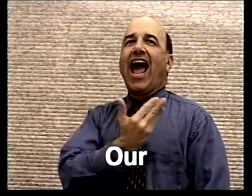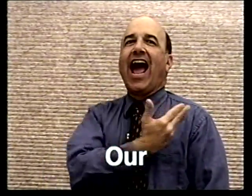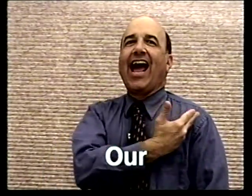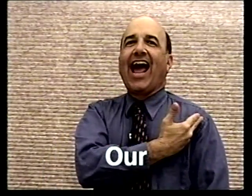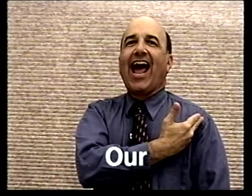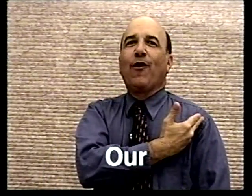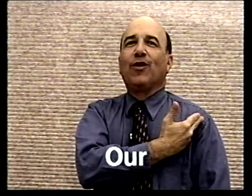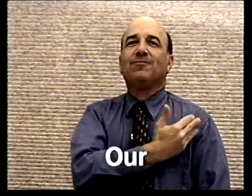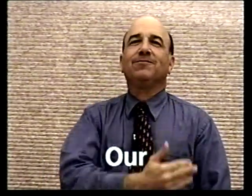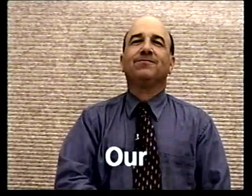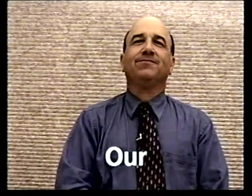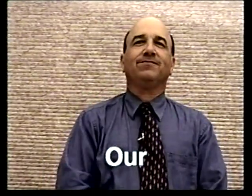Our.